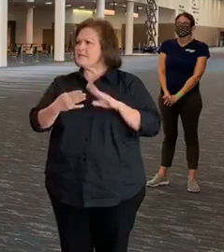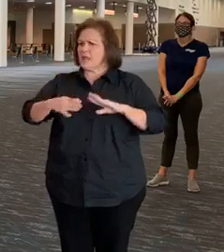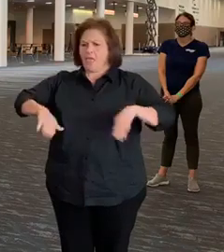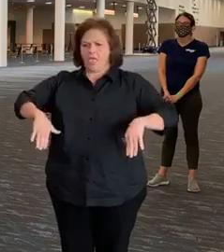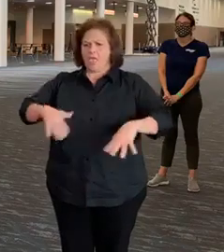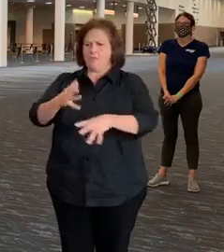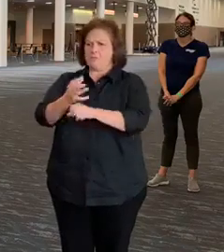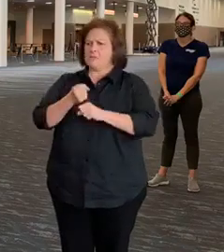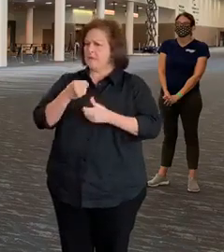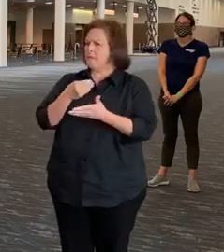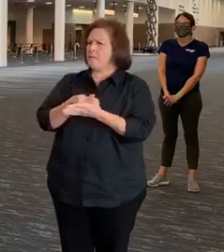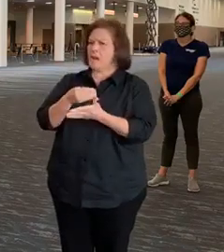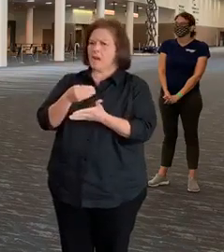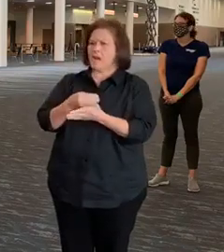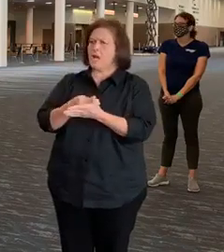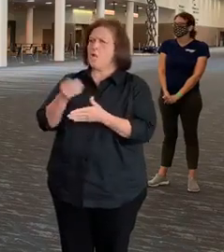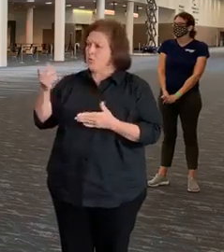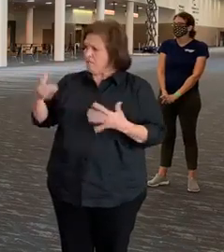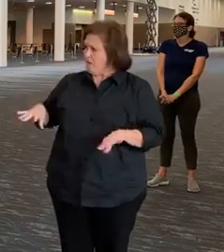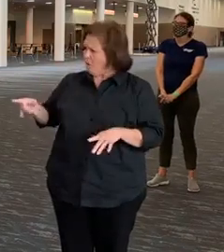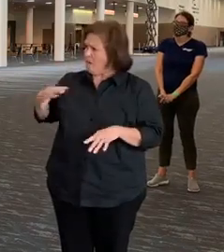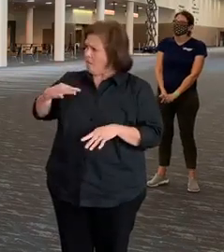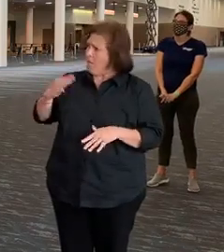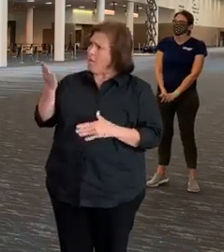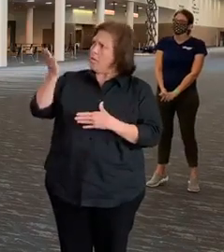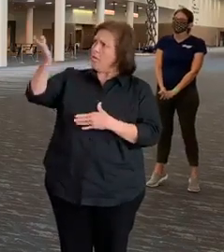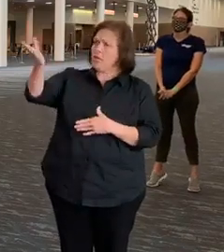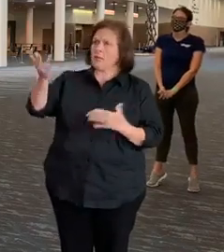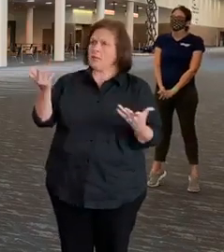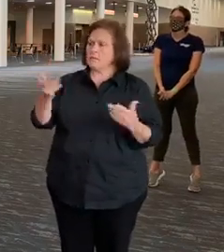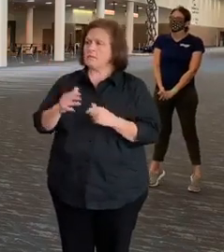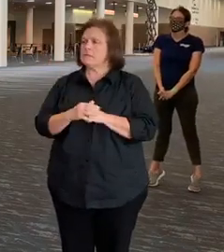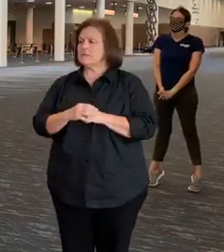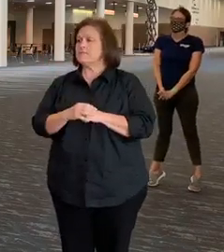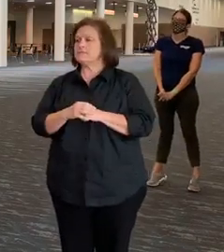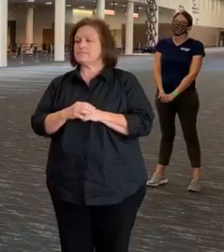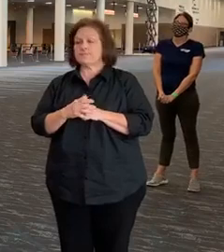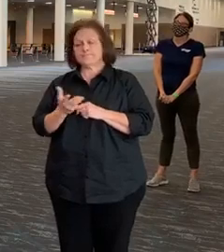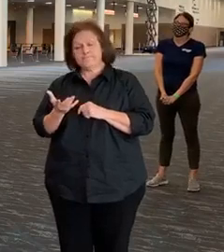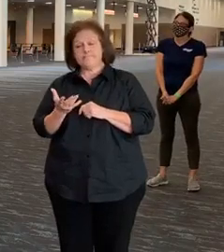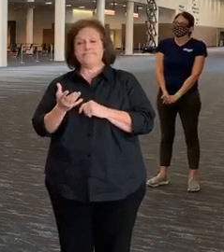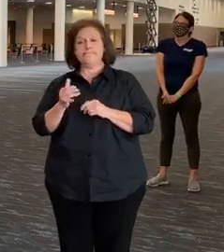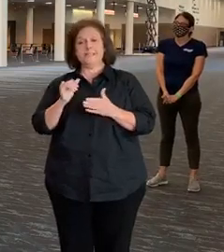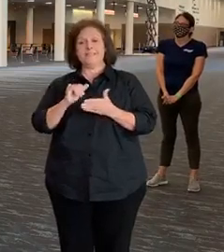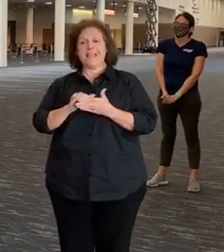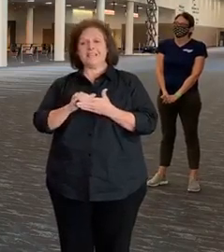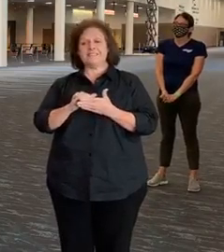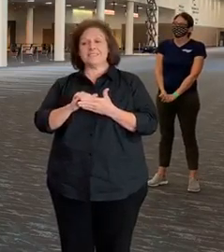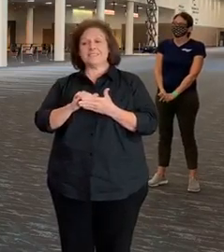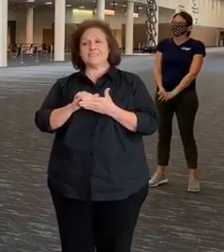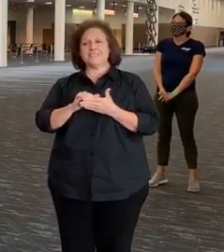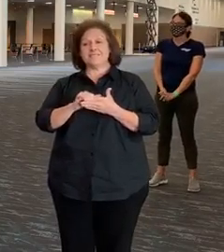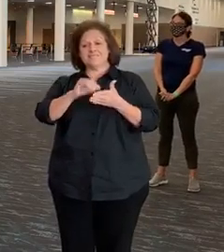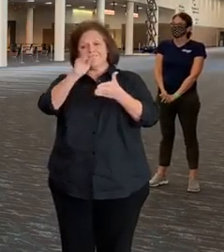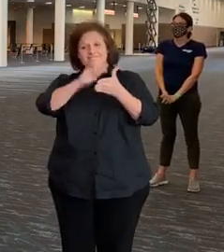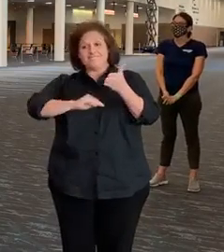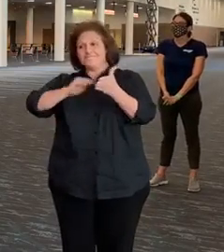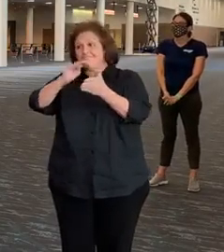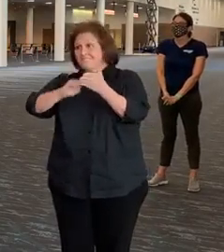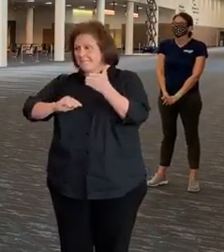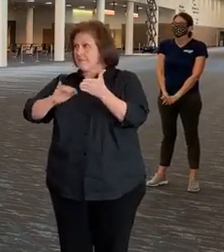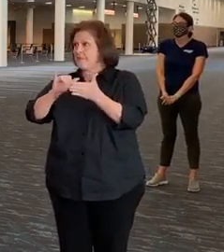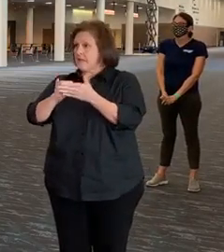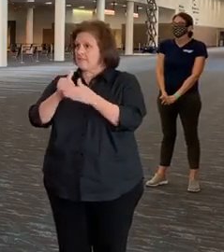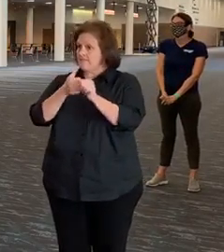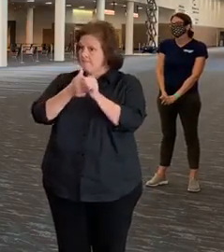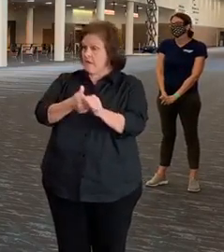hasn't received the funds applied for? What comes next? Well, you know what? This is a formula, and the process that is